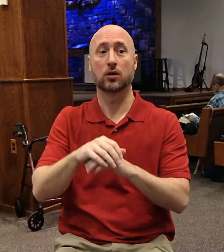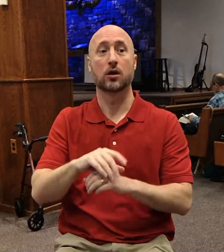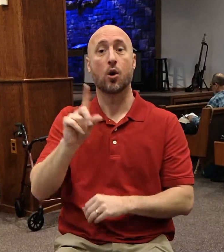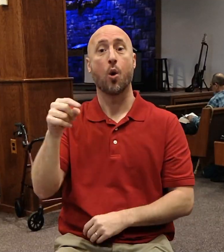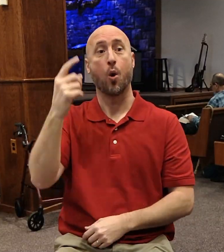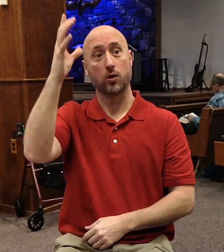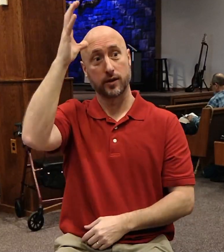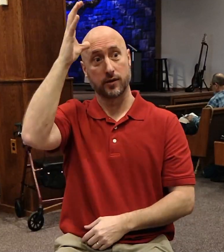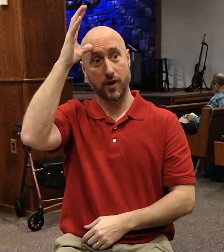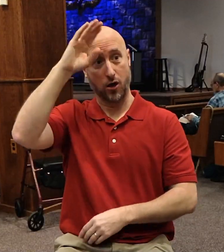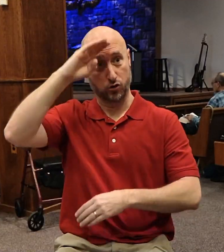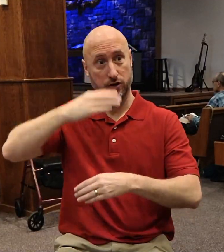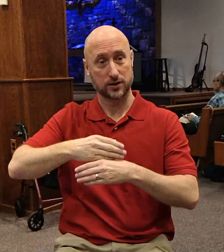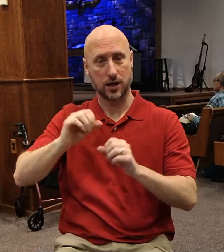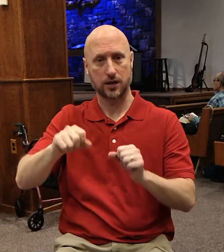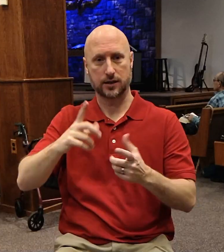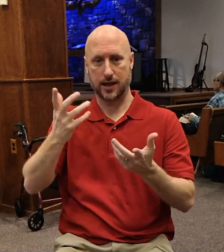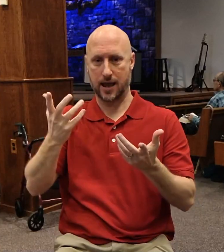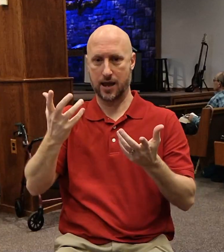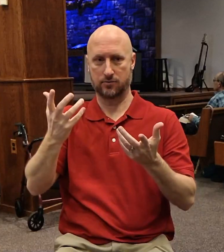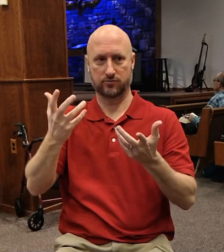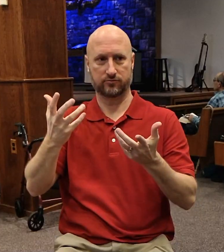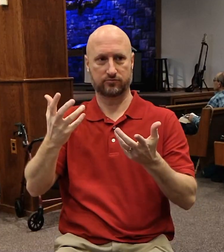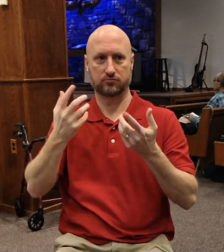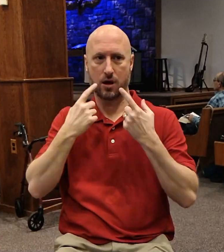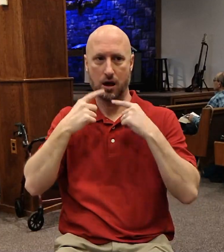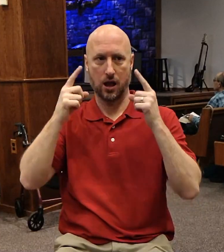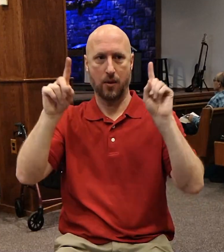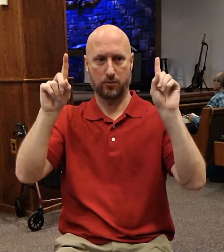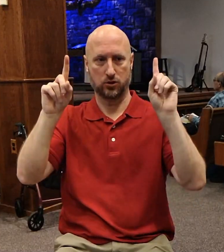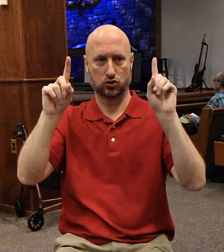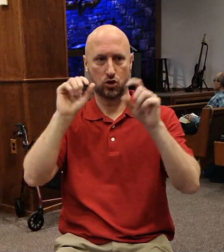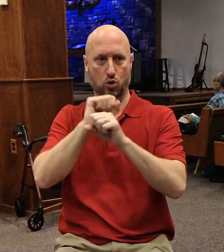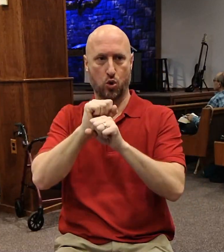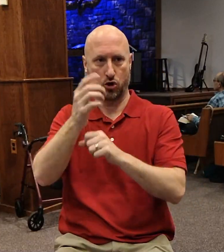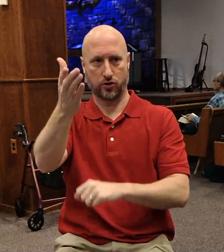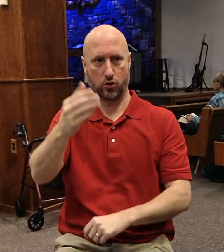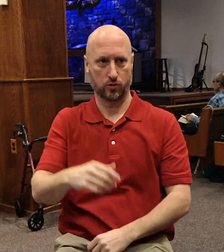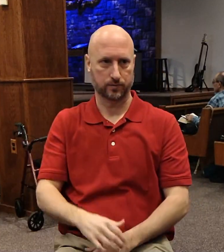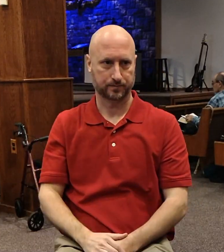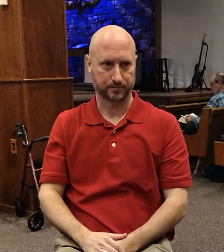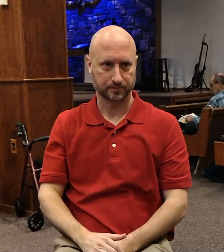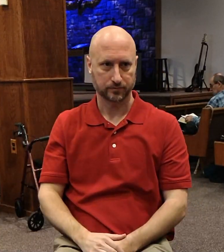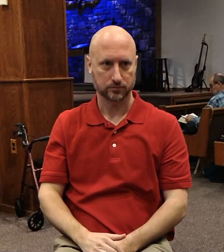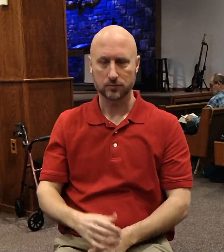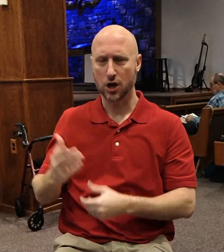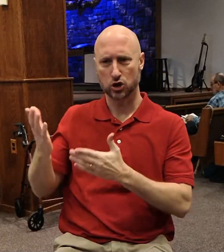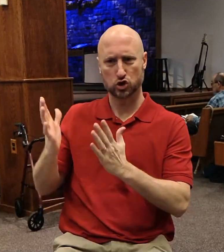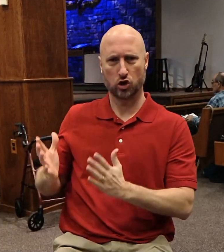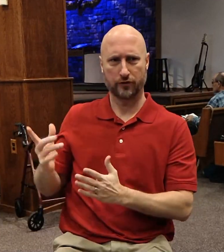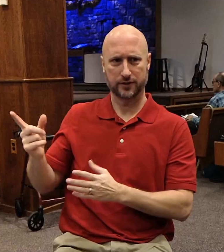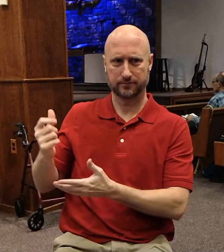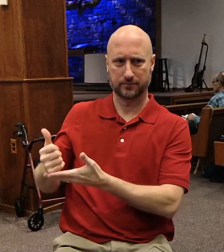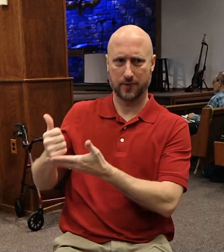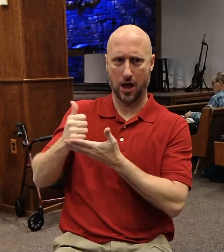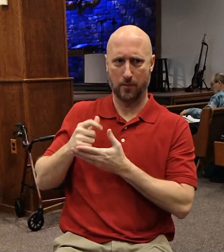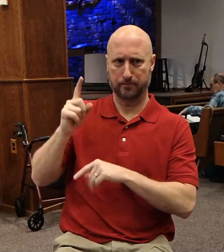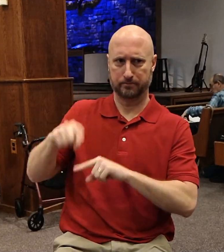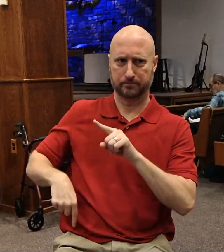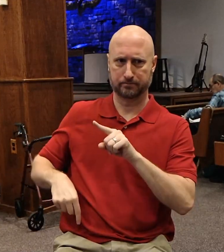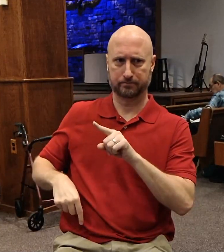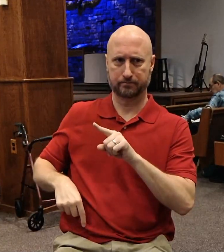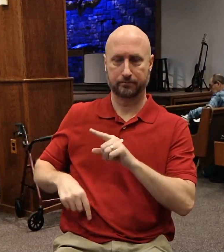son could settle what needed to happen there. So he says, you're not coming. You don't understand my pathway. They don't understand